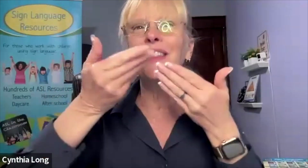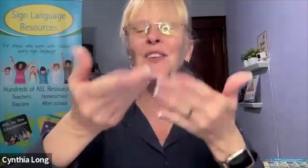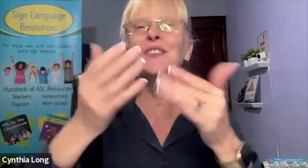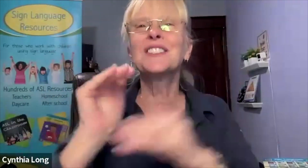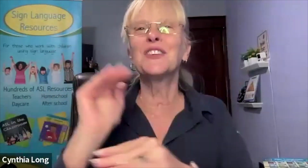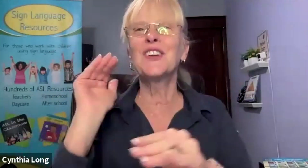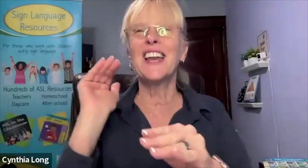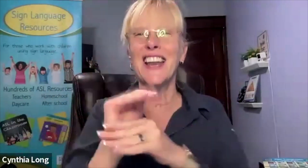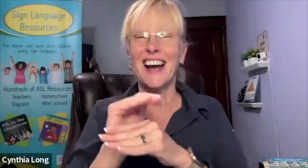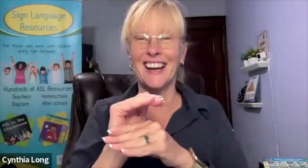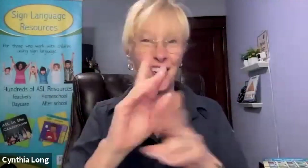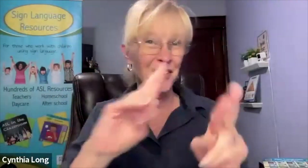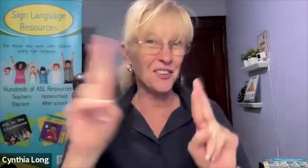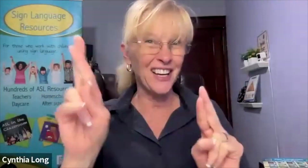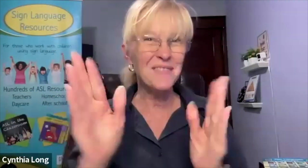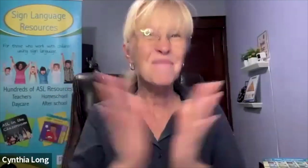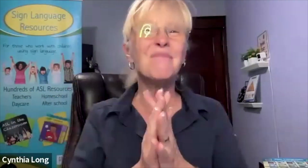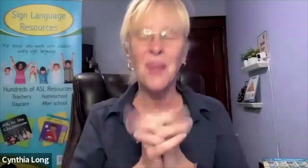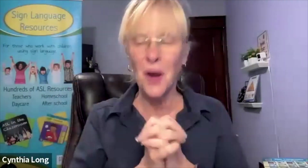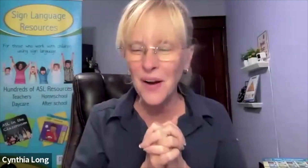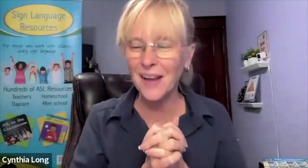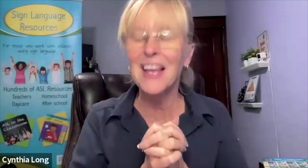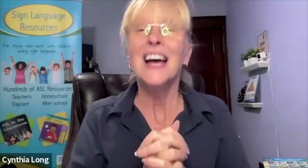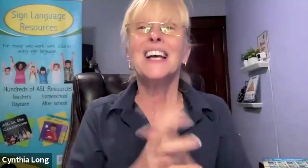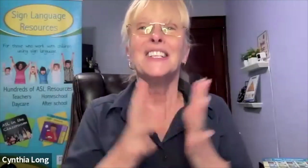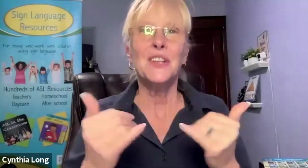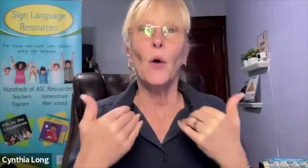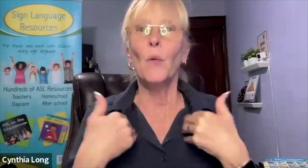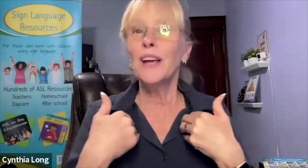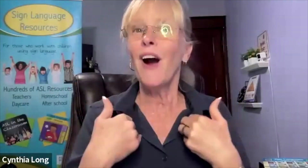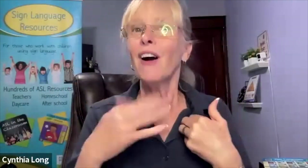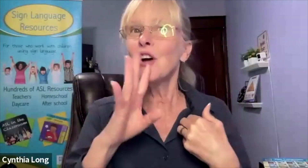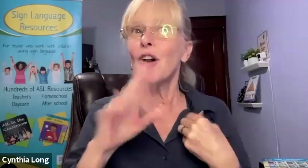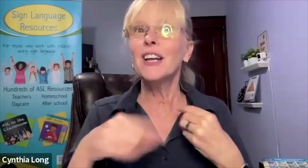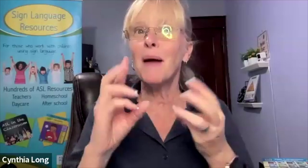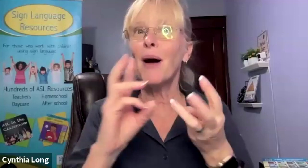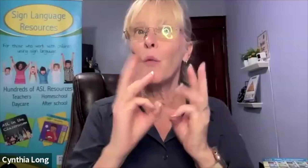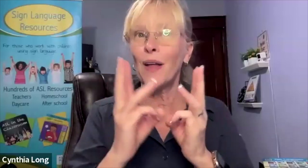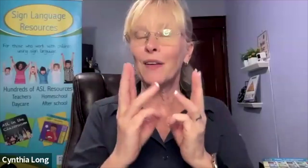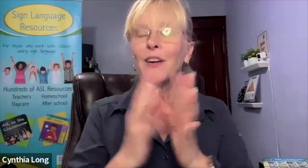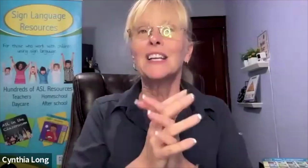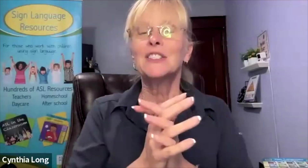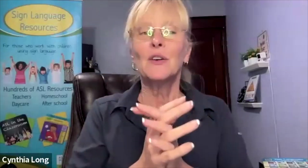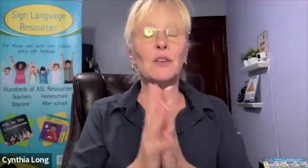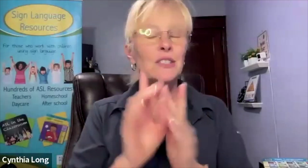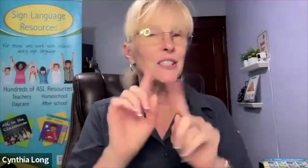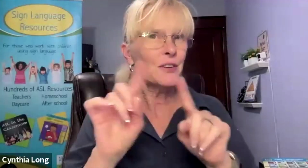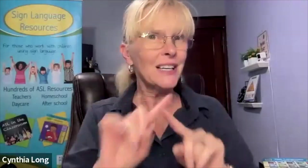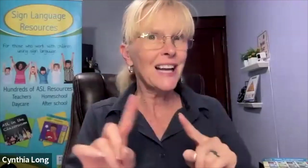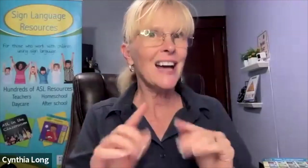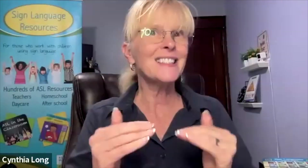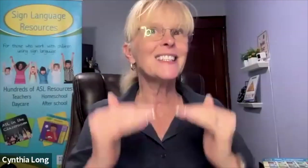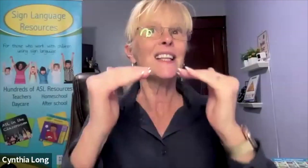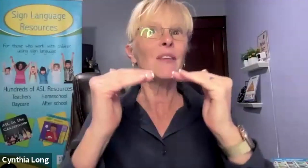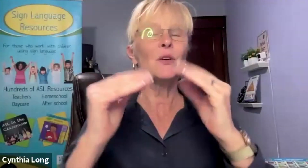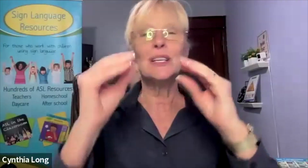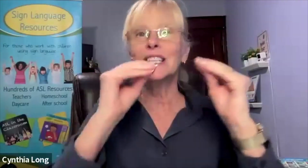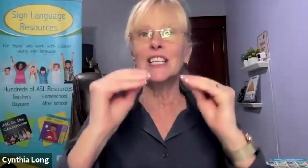you tonight. Are you ready? Okay, so we are talking about weather. So there are different kinds of level in